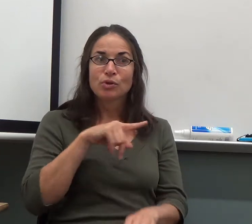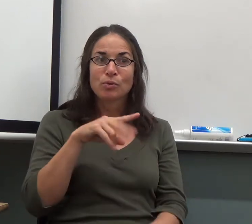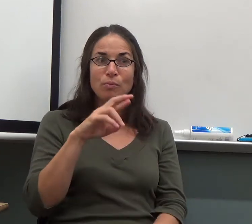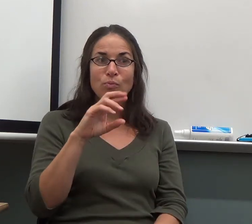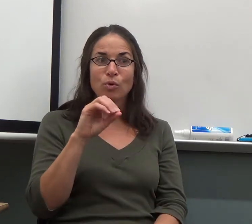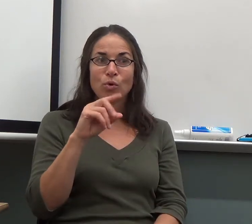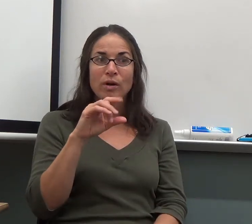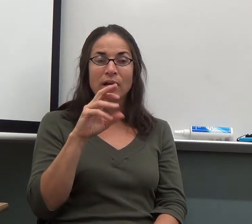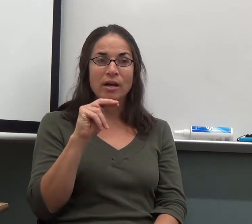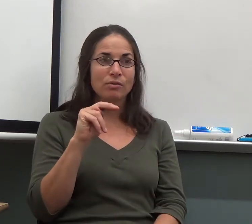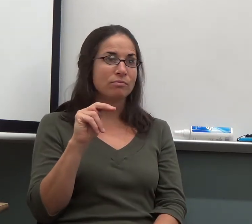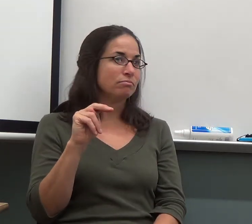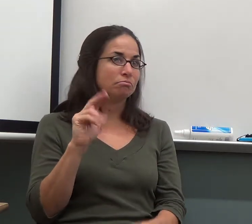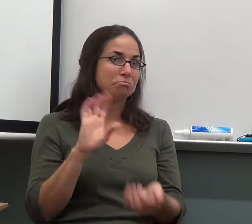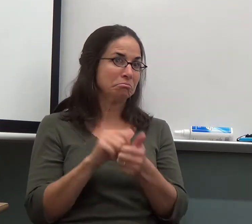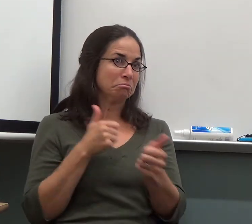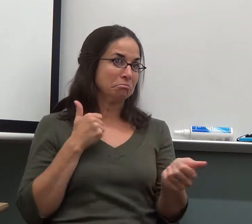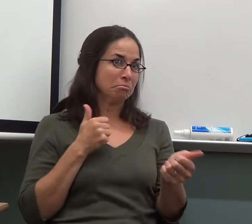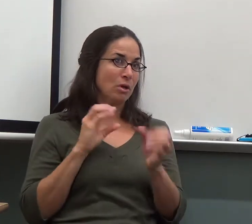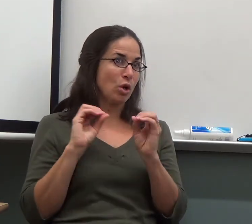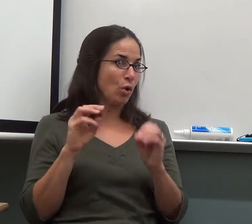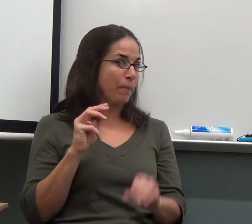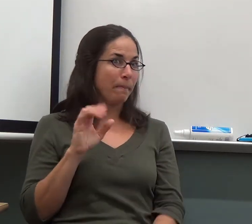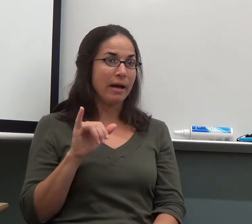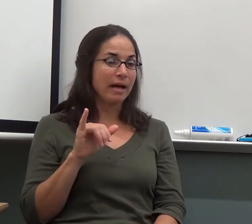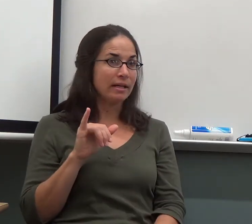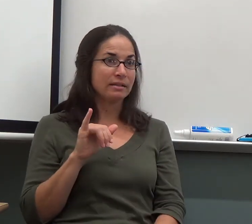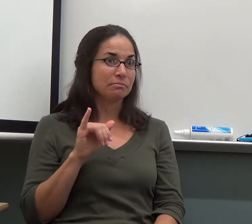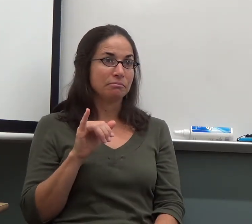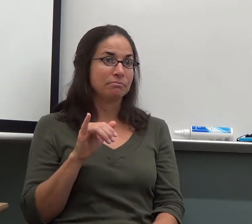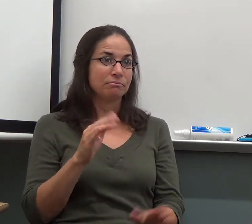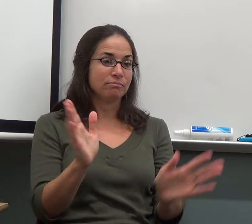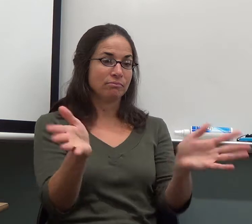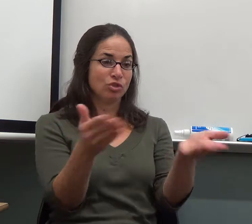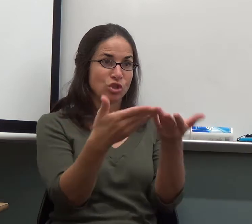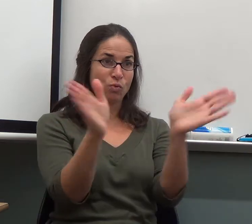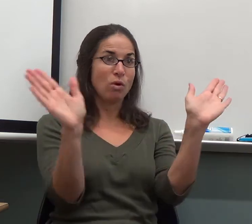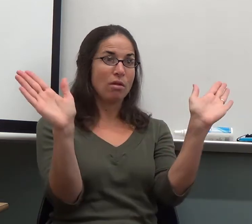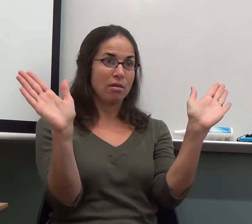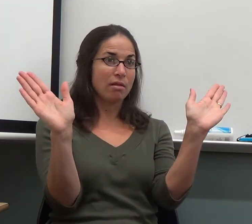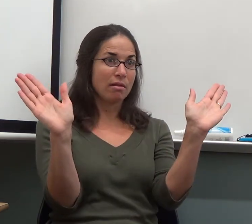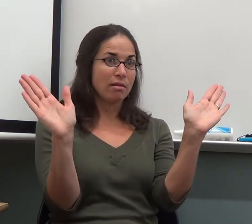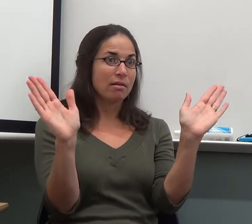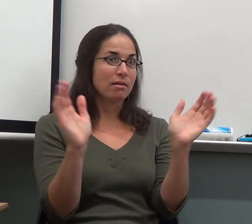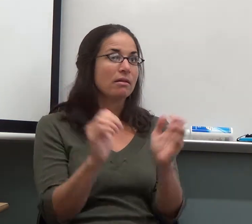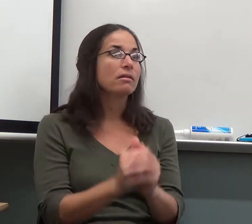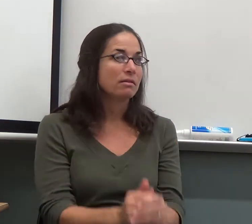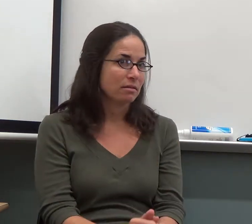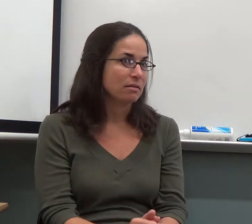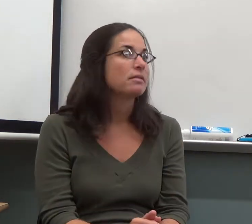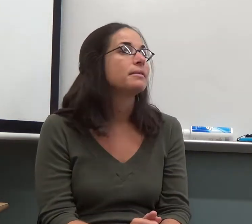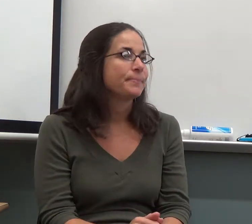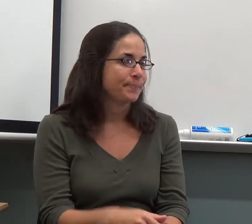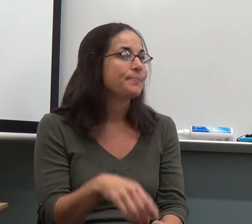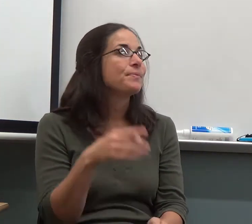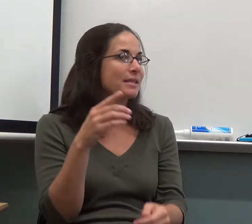right? No mine. It's not mine. I don't know. It's not mine. It says that it's difficult,